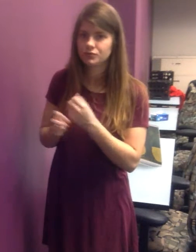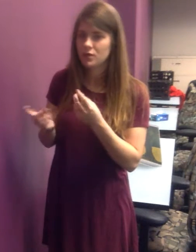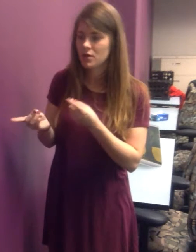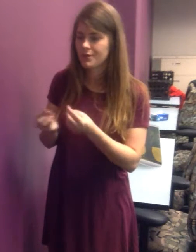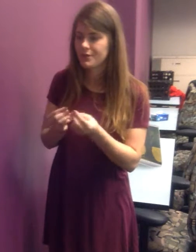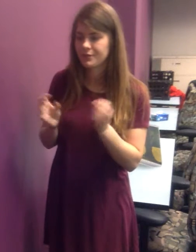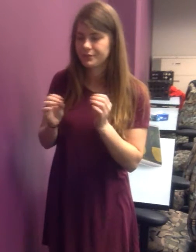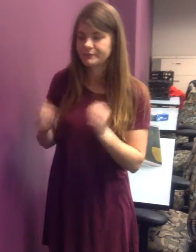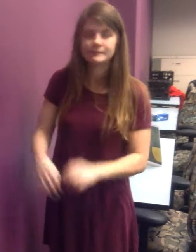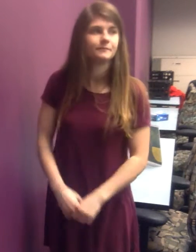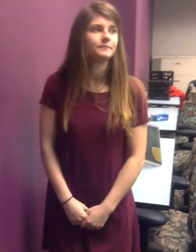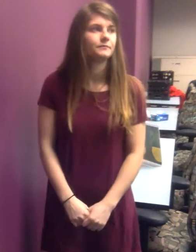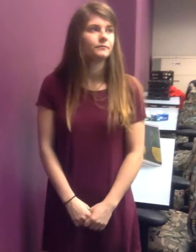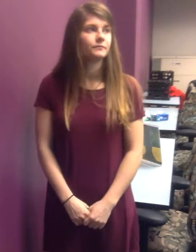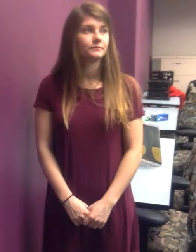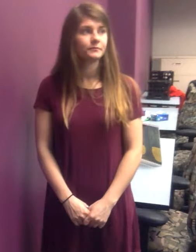Academy of Sciences report actually says.